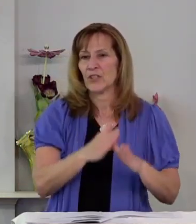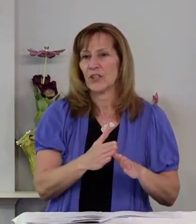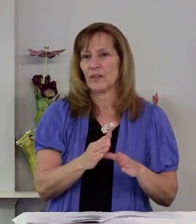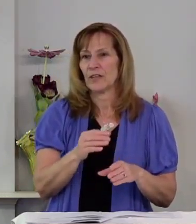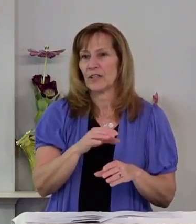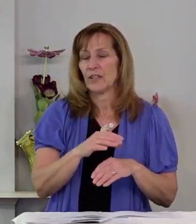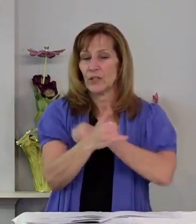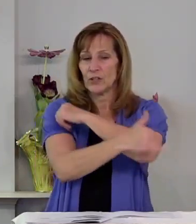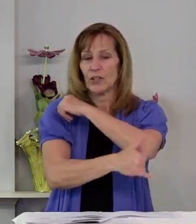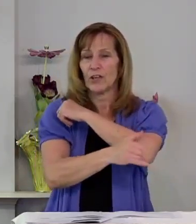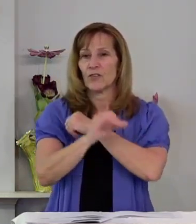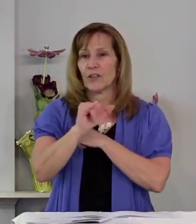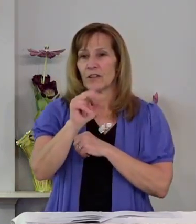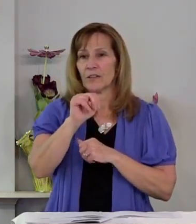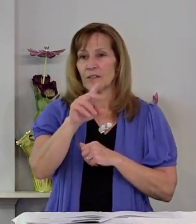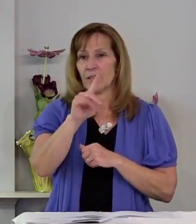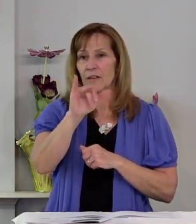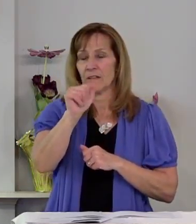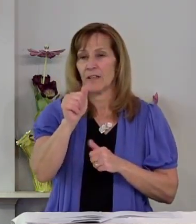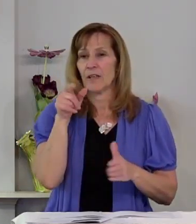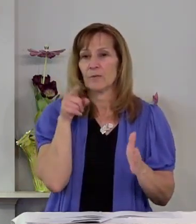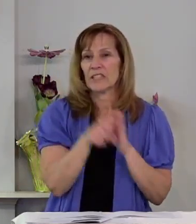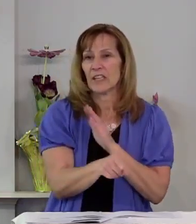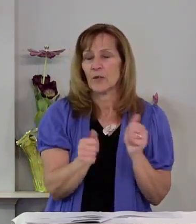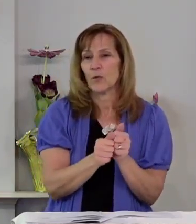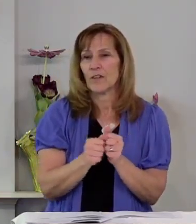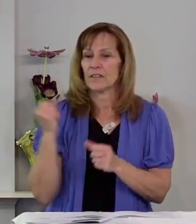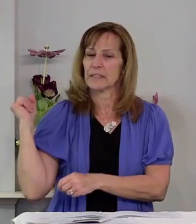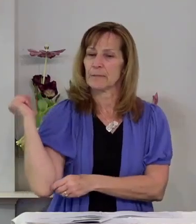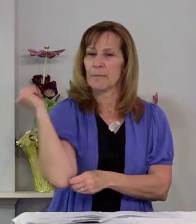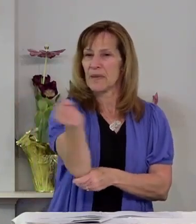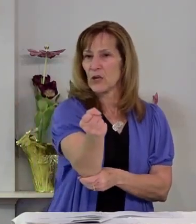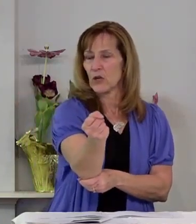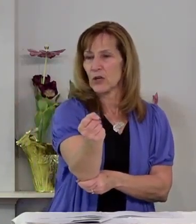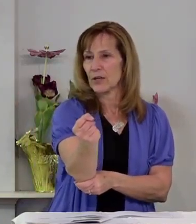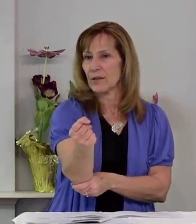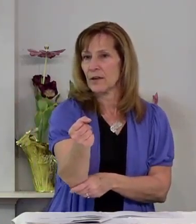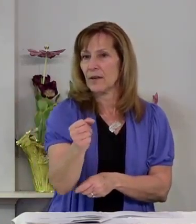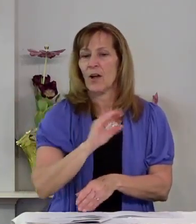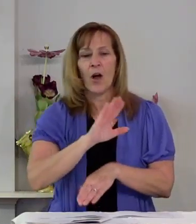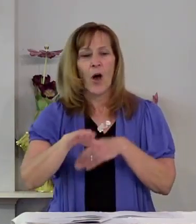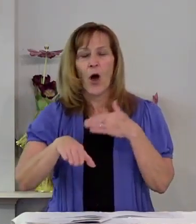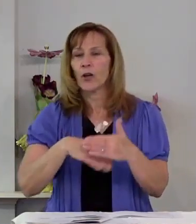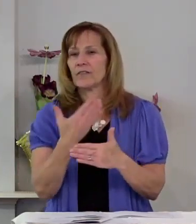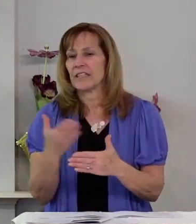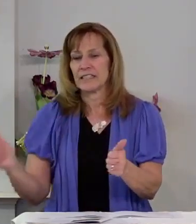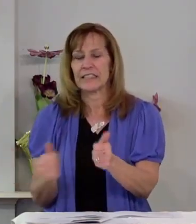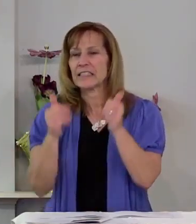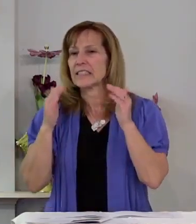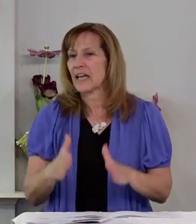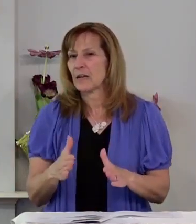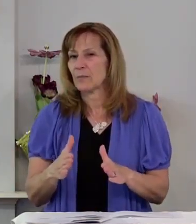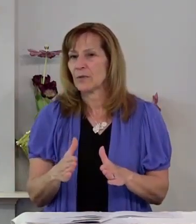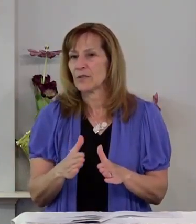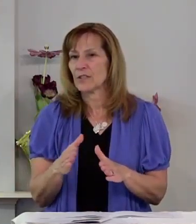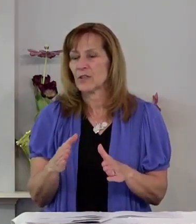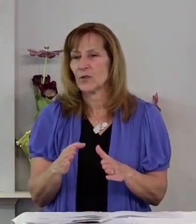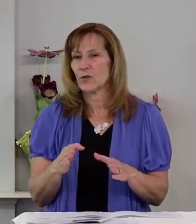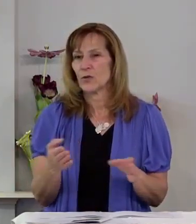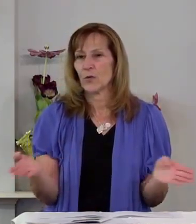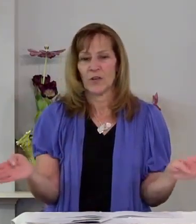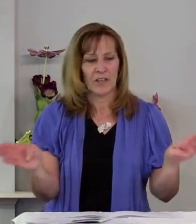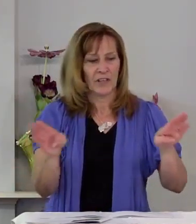where he was martyred with a spear. all of these disciples who were locked in